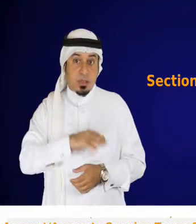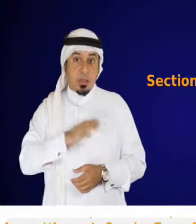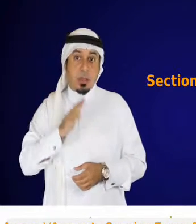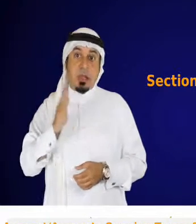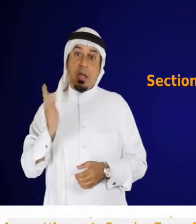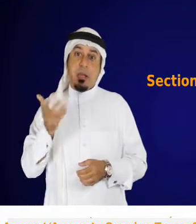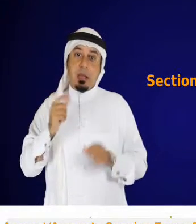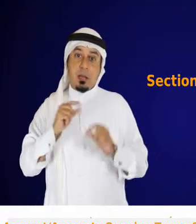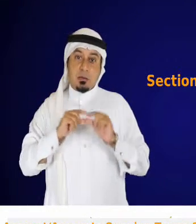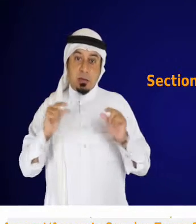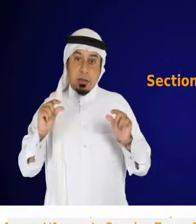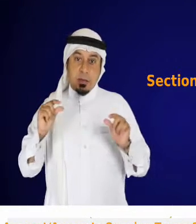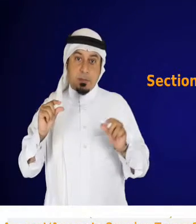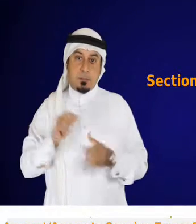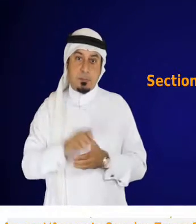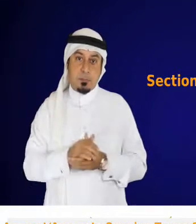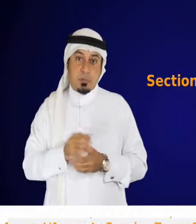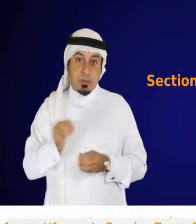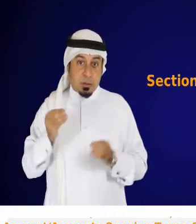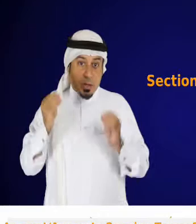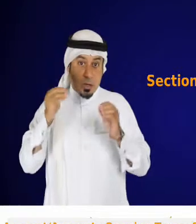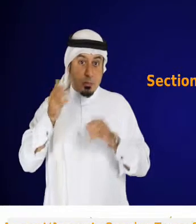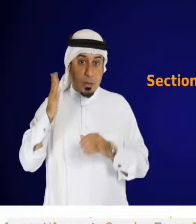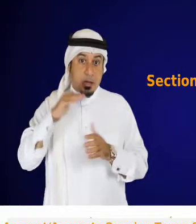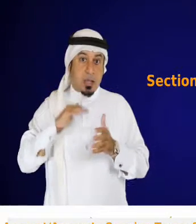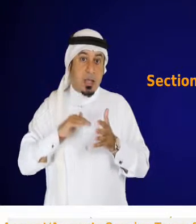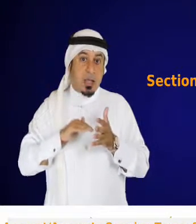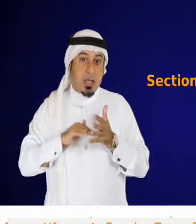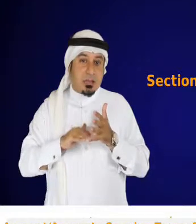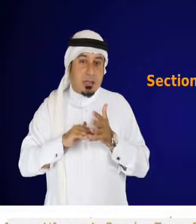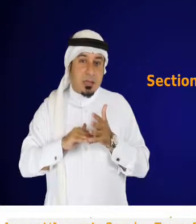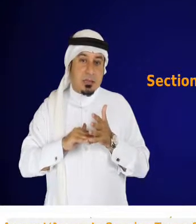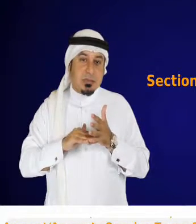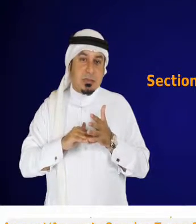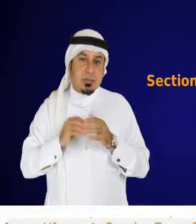be determined by the bank from time at its absolute discretion.